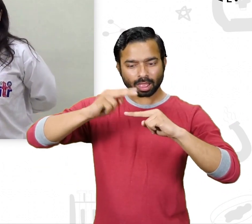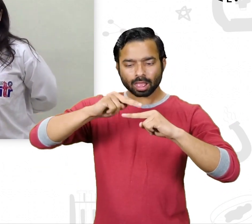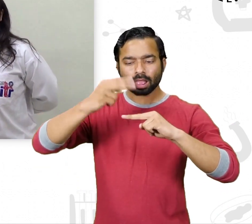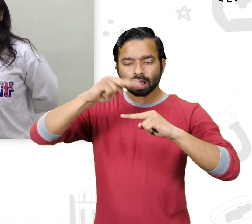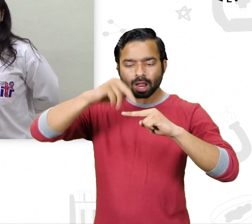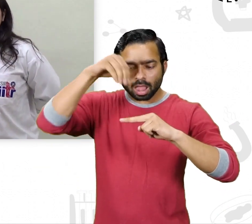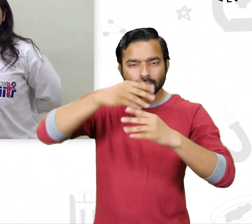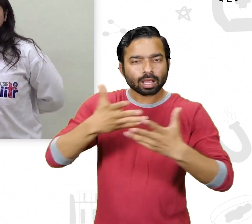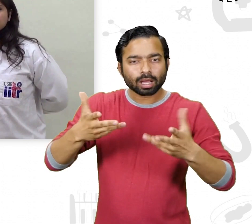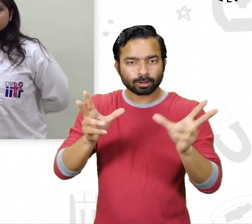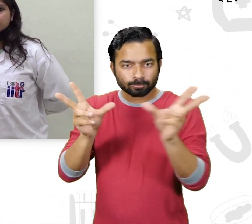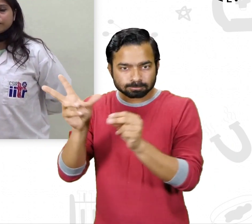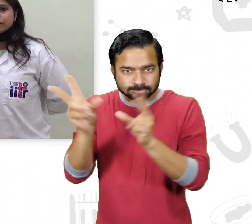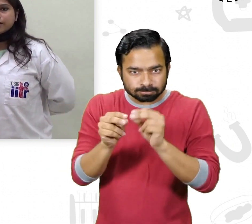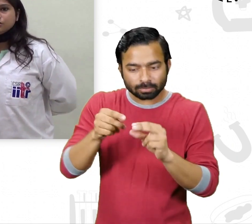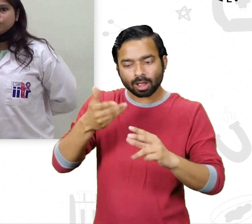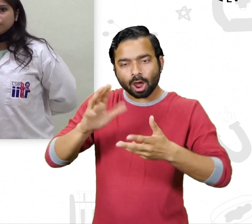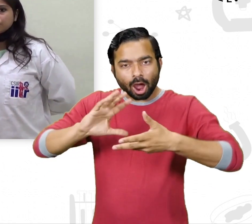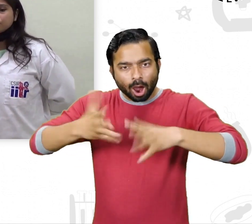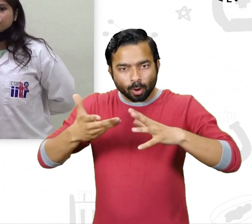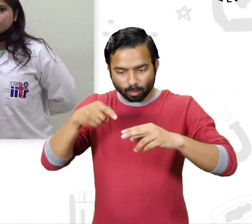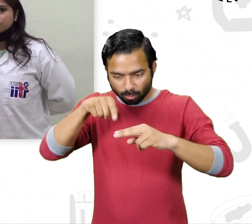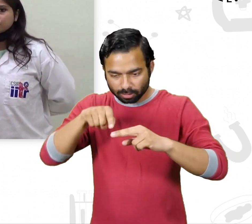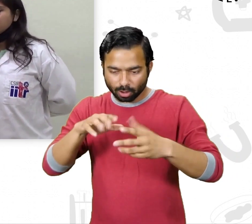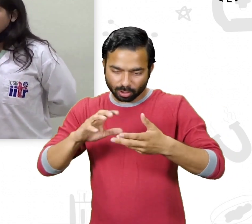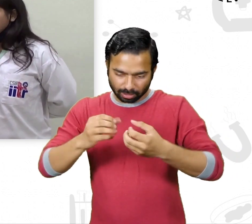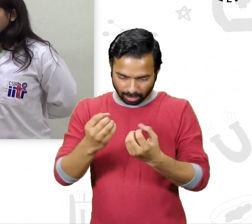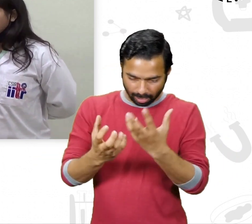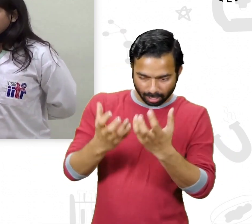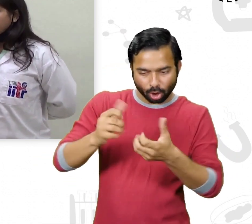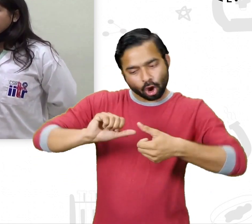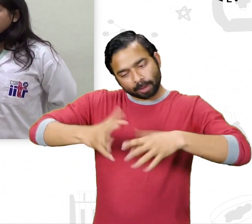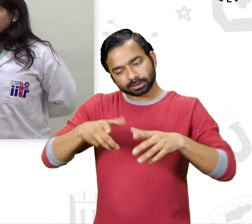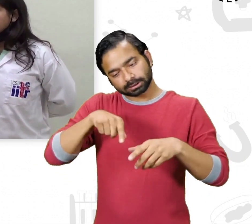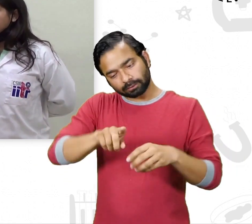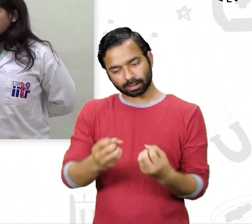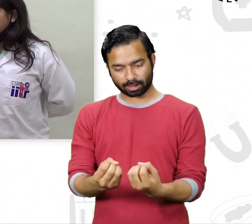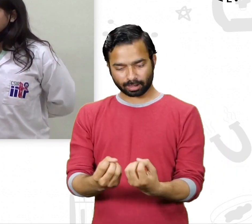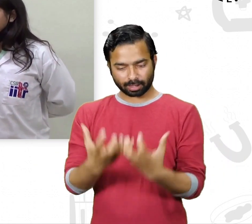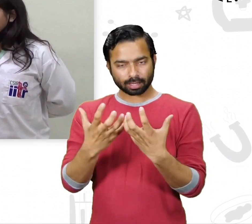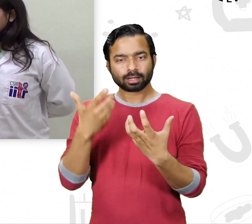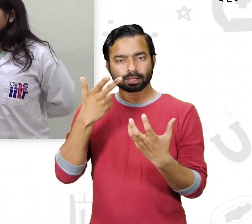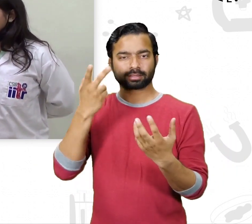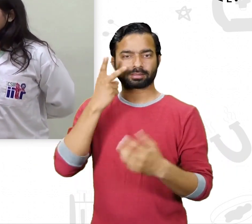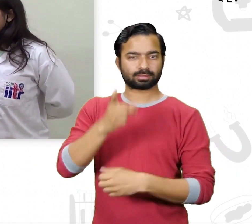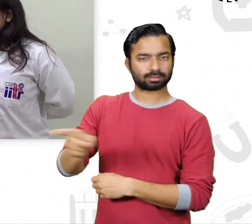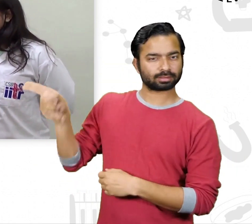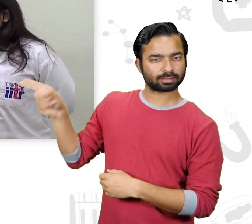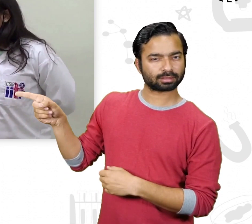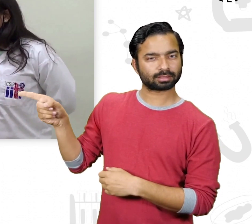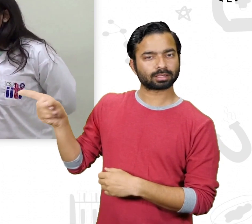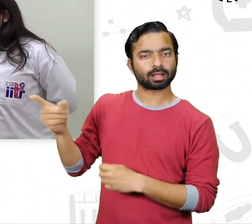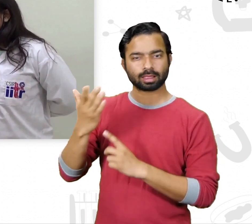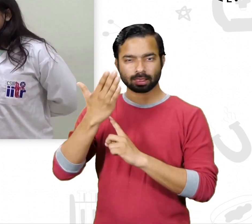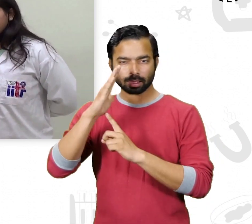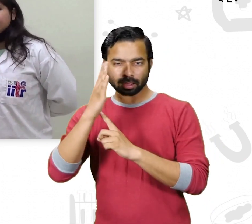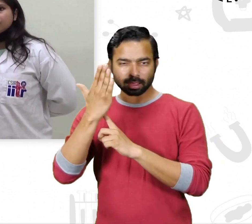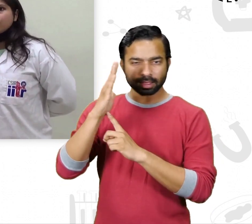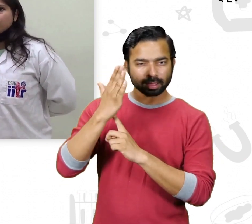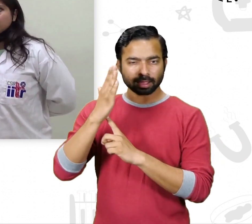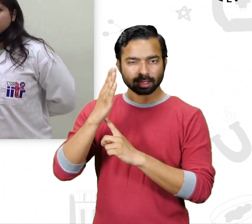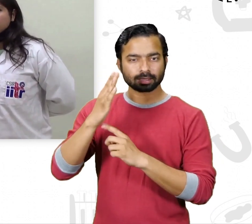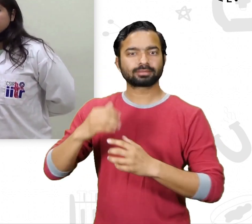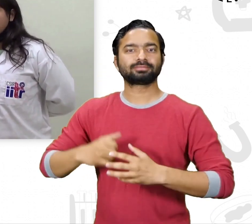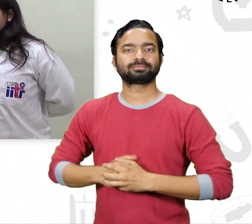we use the laser sources as the illumination source. When the laser light hits the sample, it excites